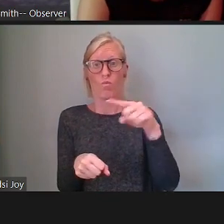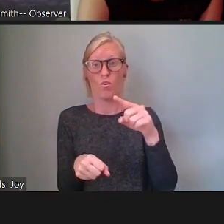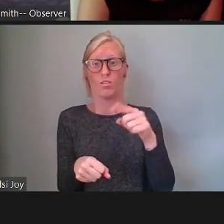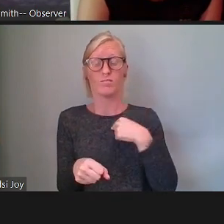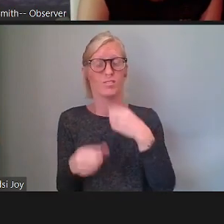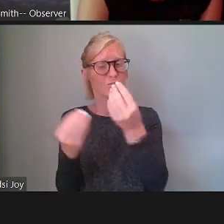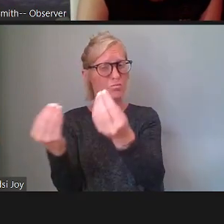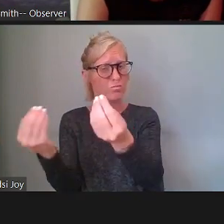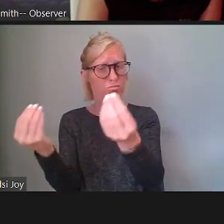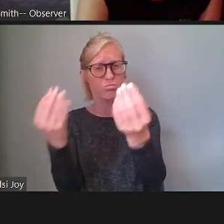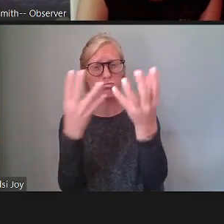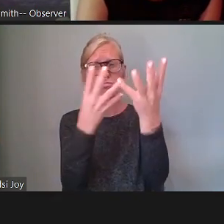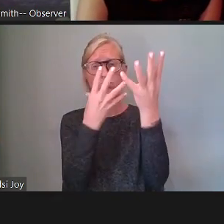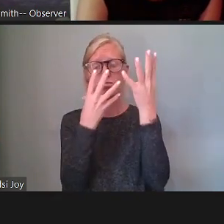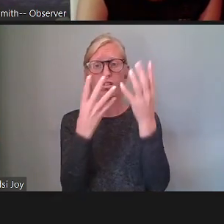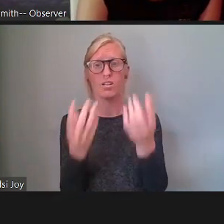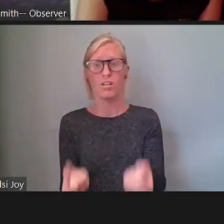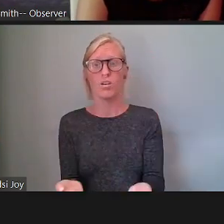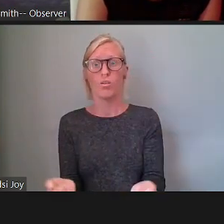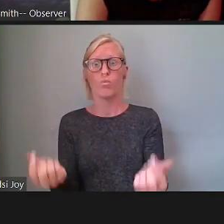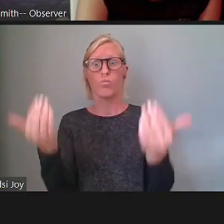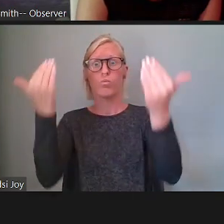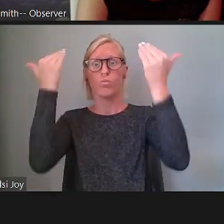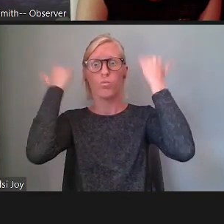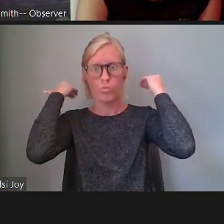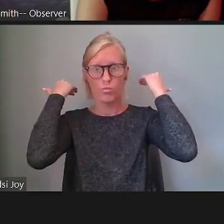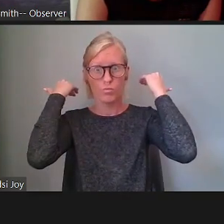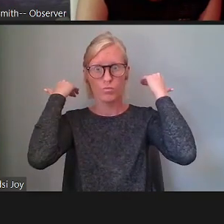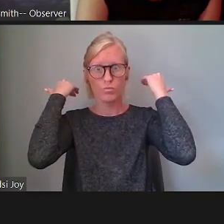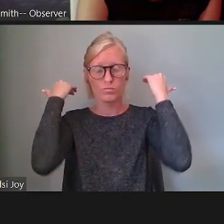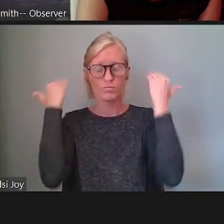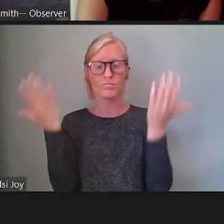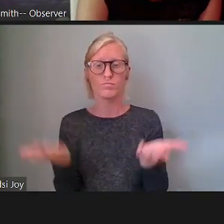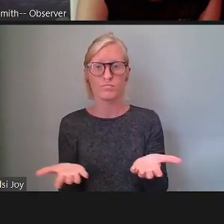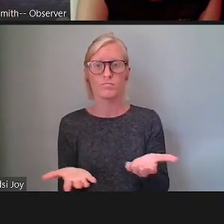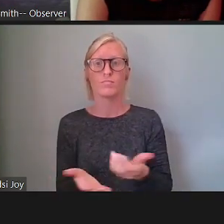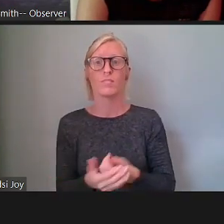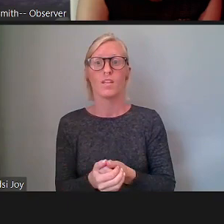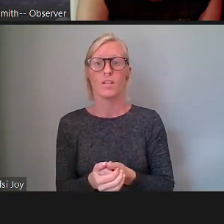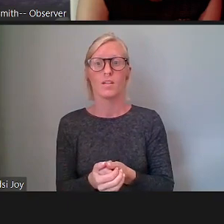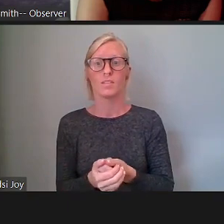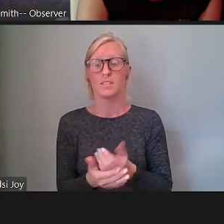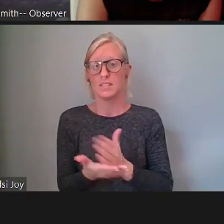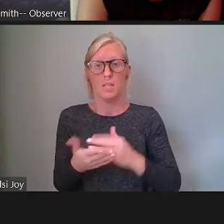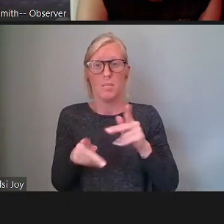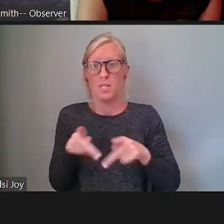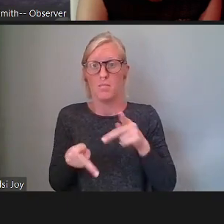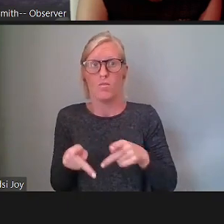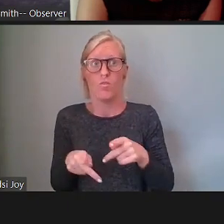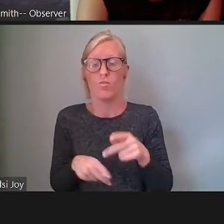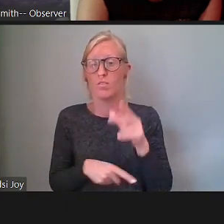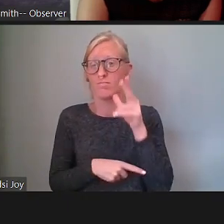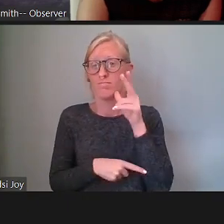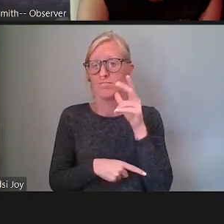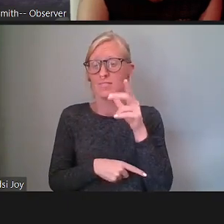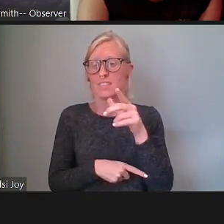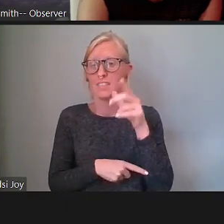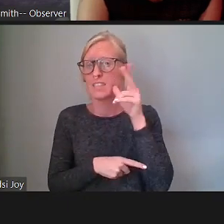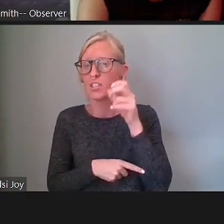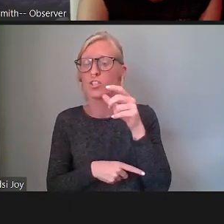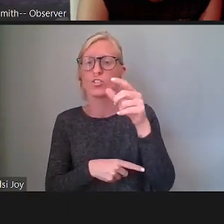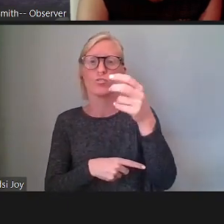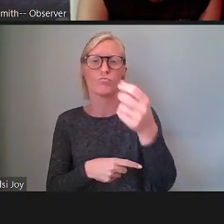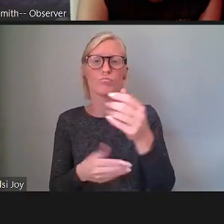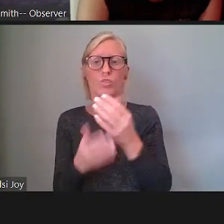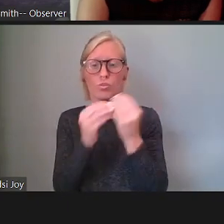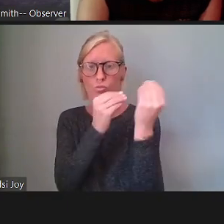much information coming at us and be quite overwhelmed by it. And in fact, some people can find the news very distressing at this